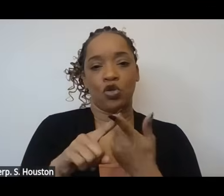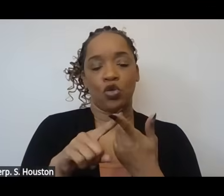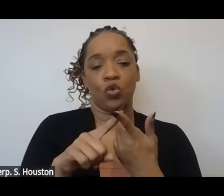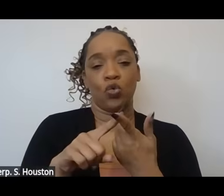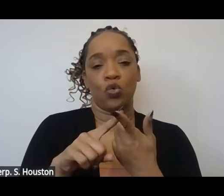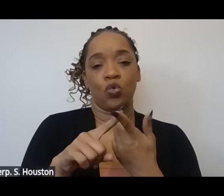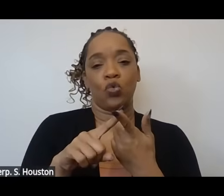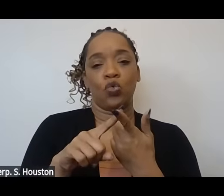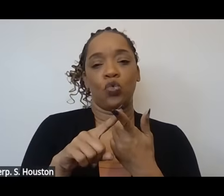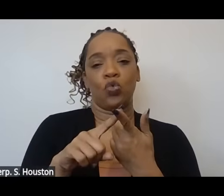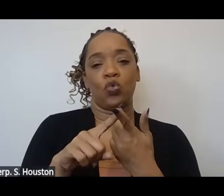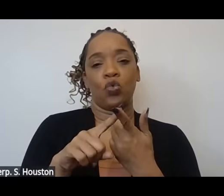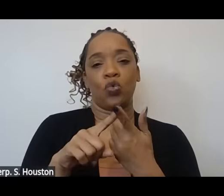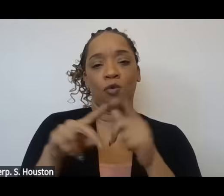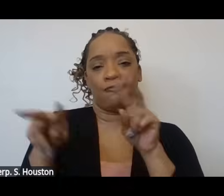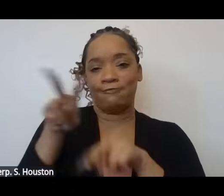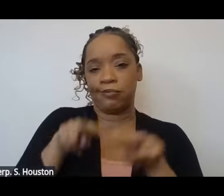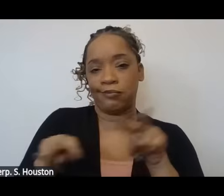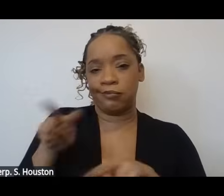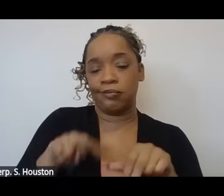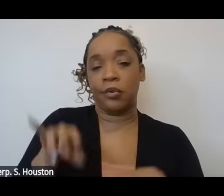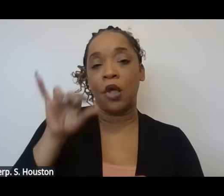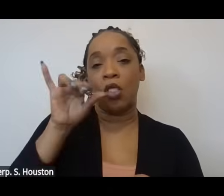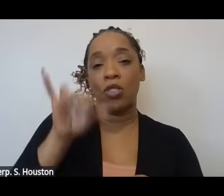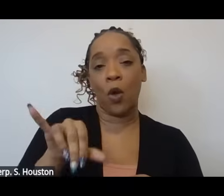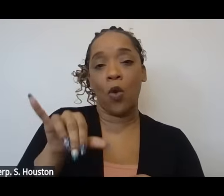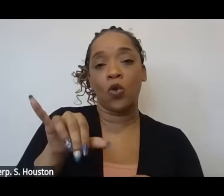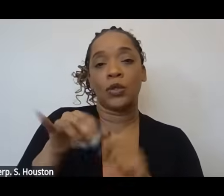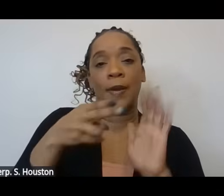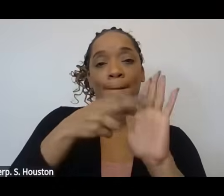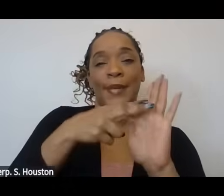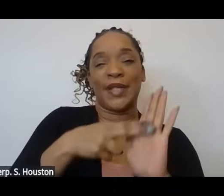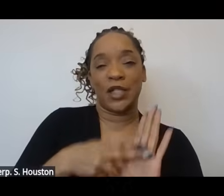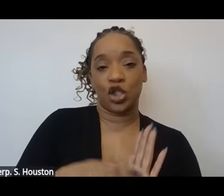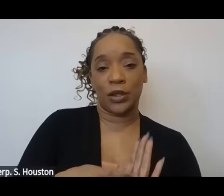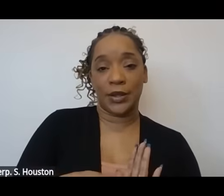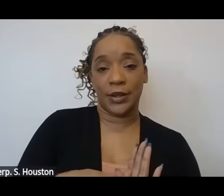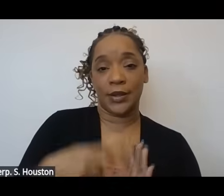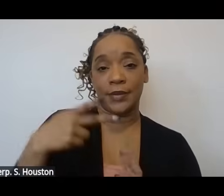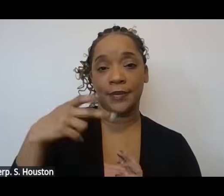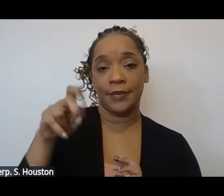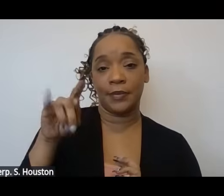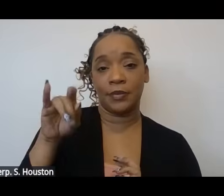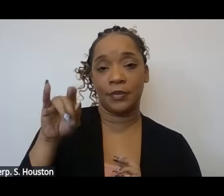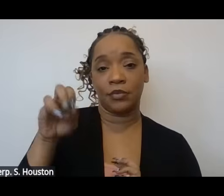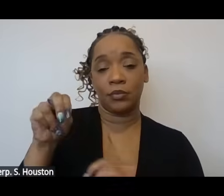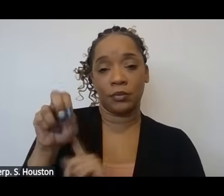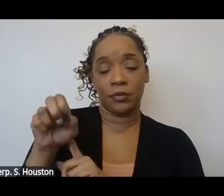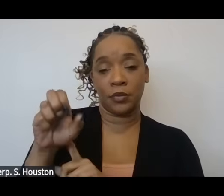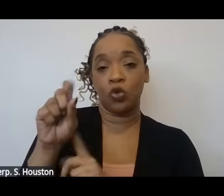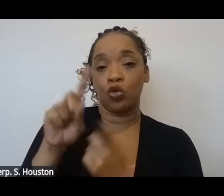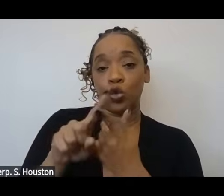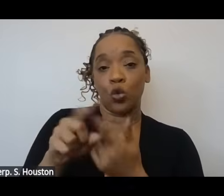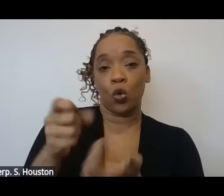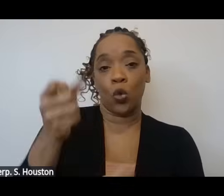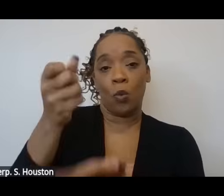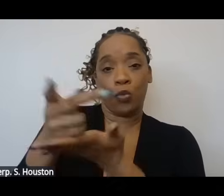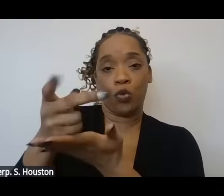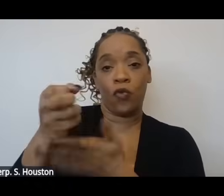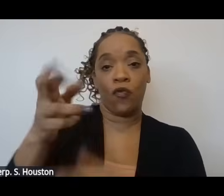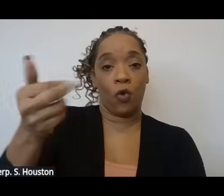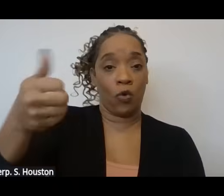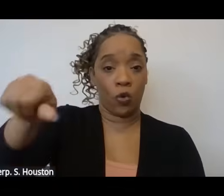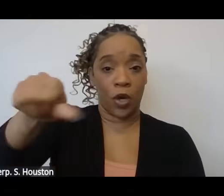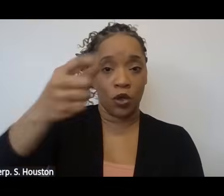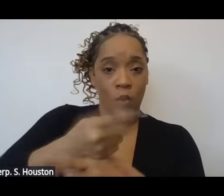petitions and either approve them or reject them. Correct? And Wait a second. to Vice